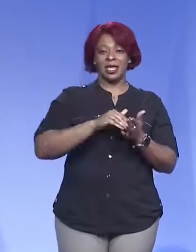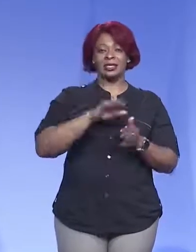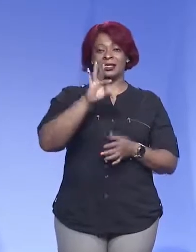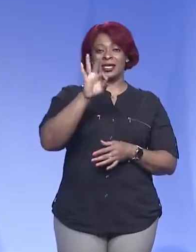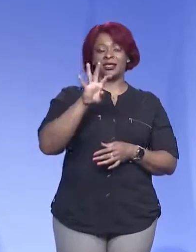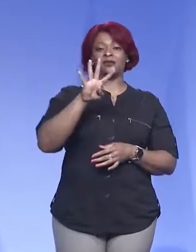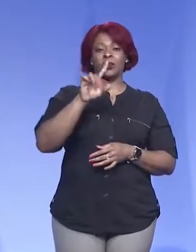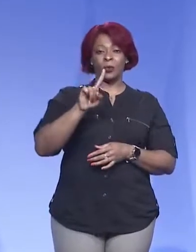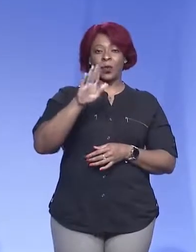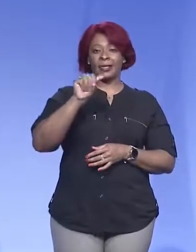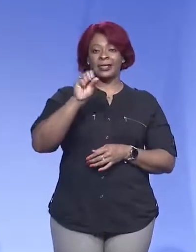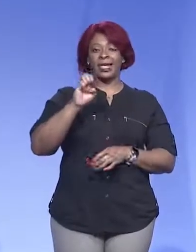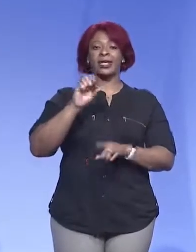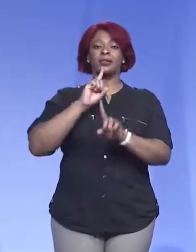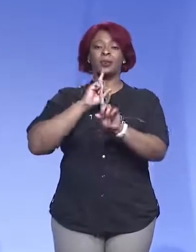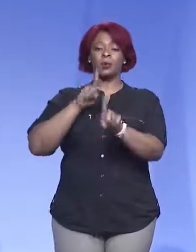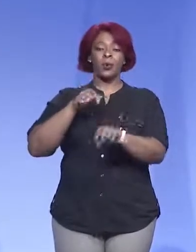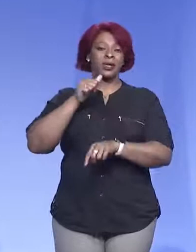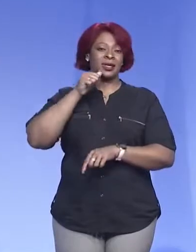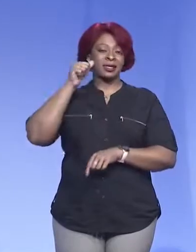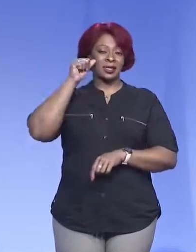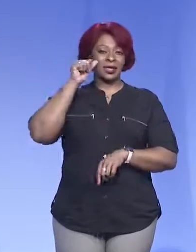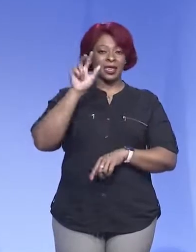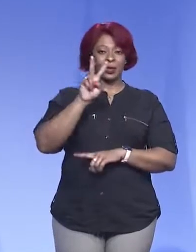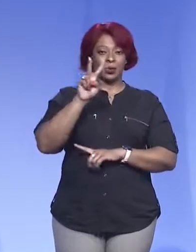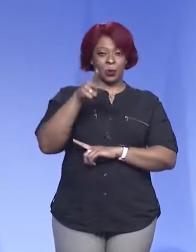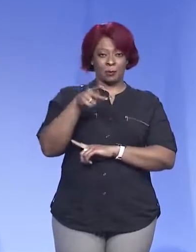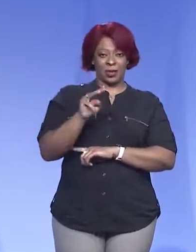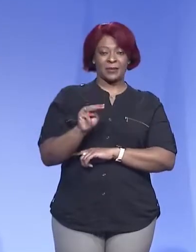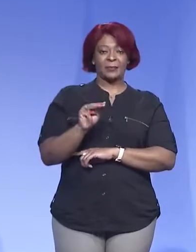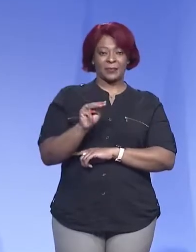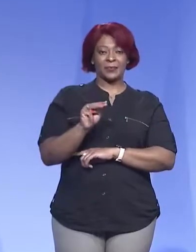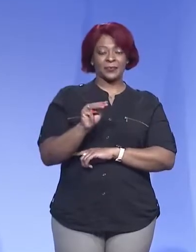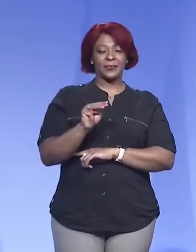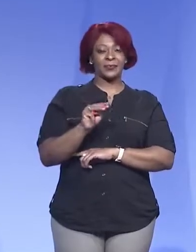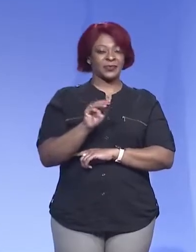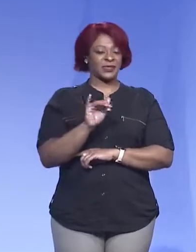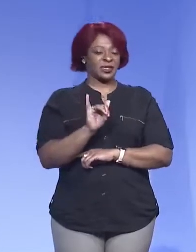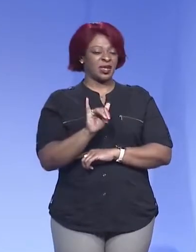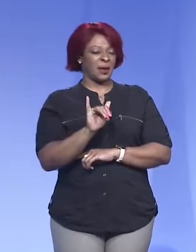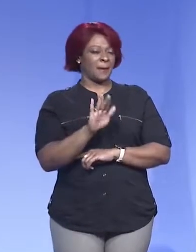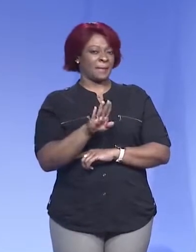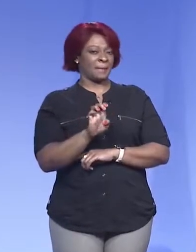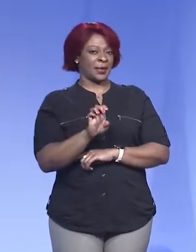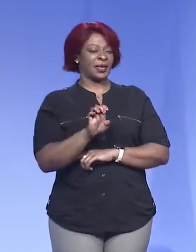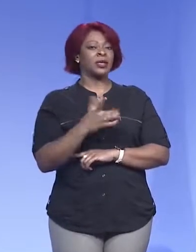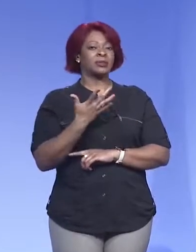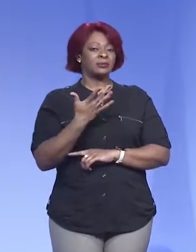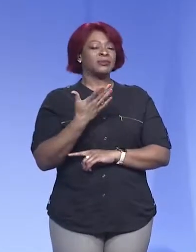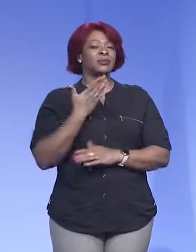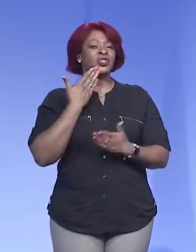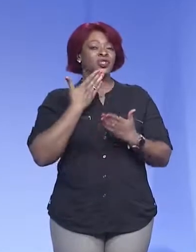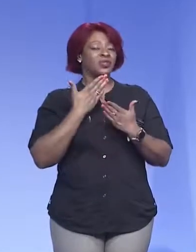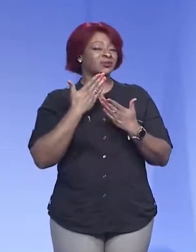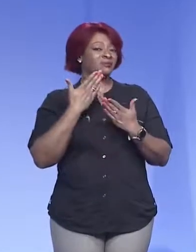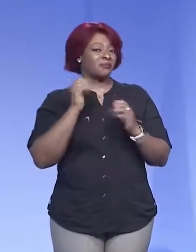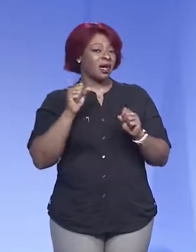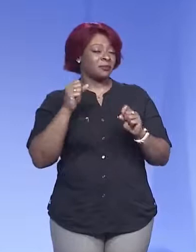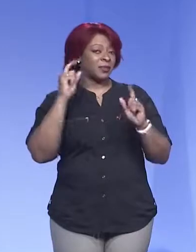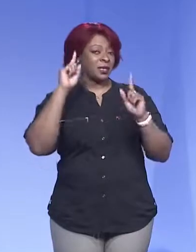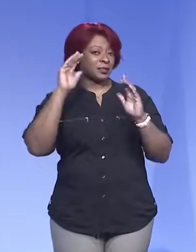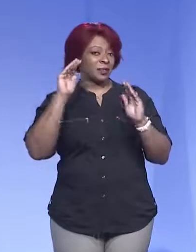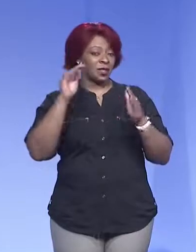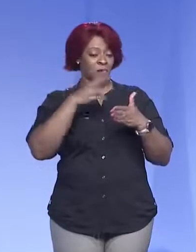694,291 reported cases yesterday at 2 p.m. So it would be reasonable to expect that by